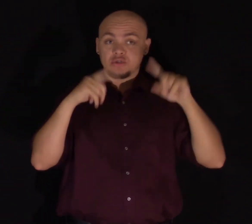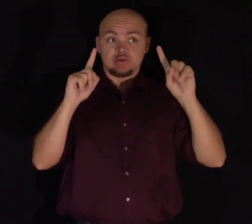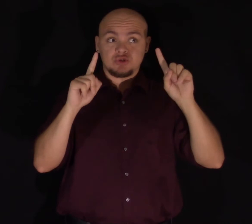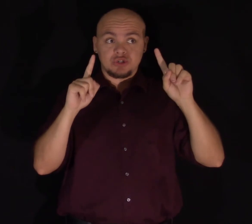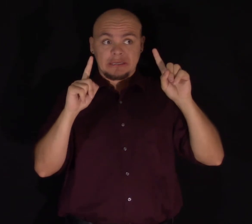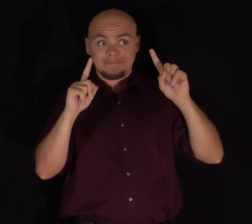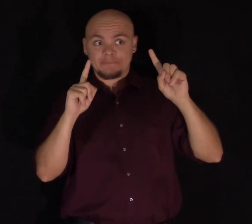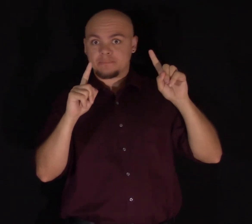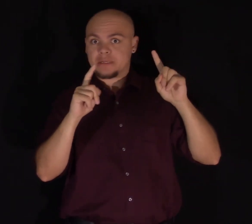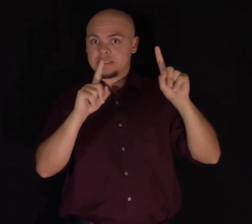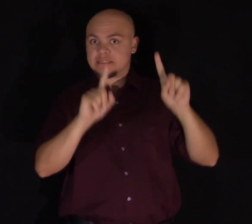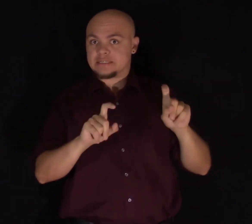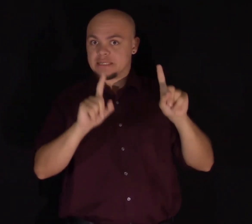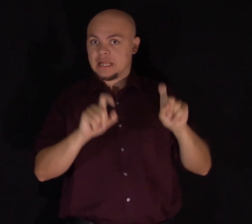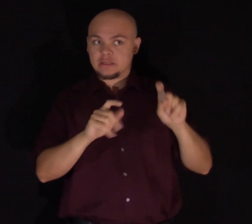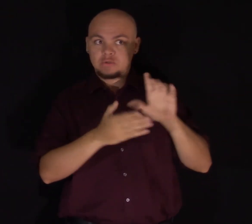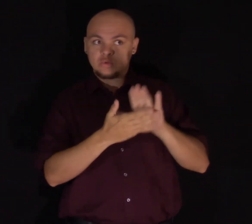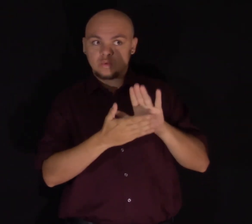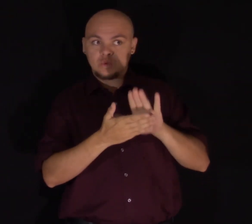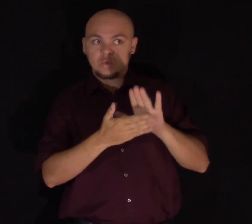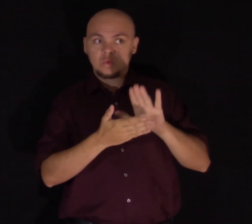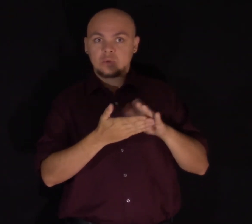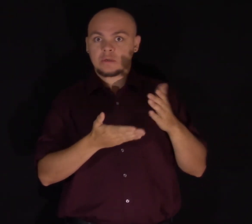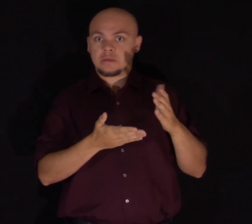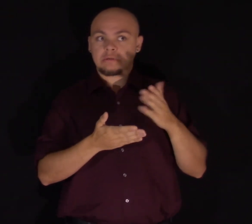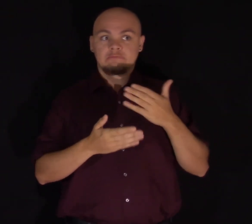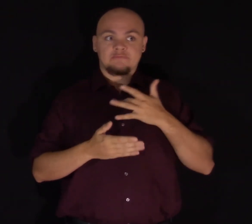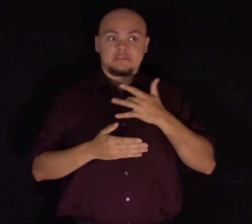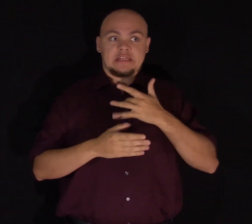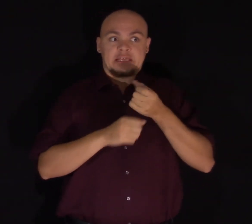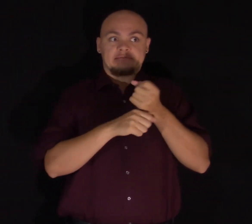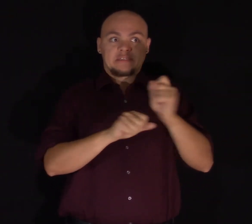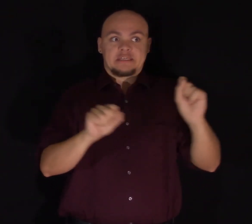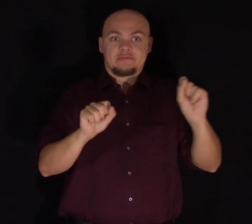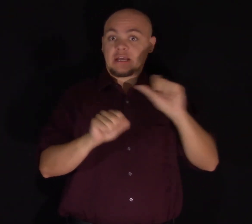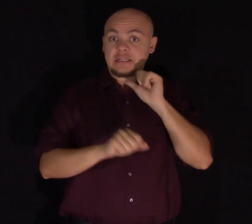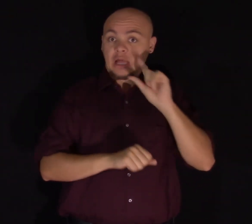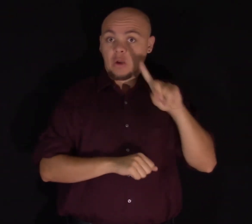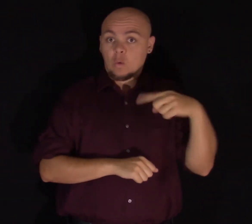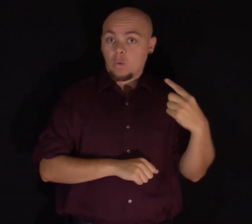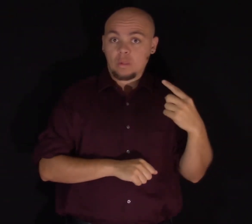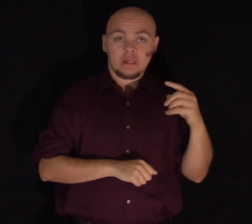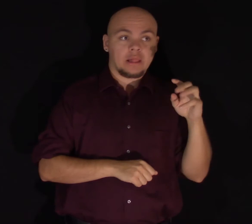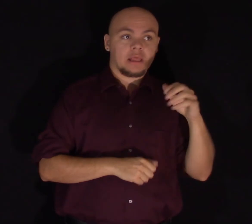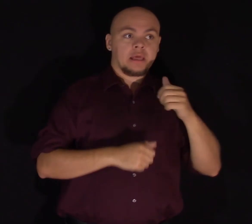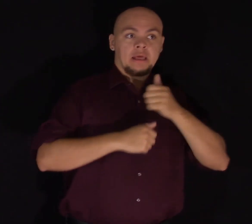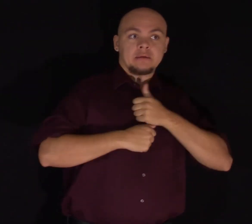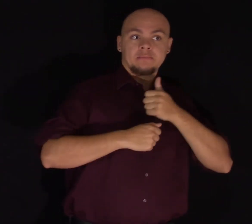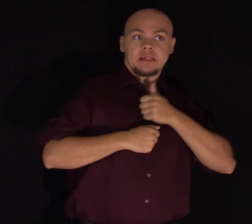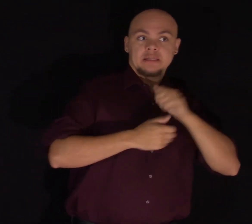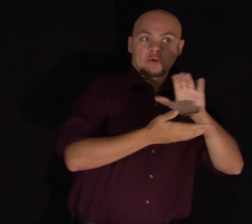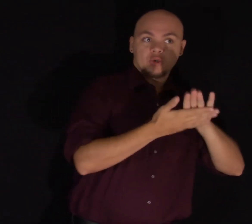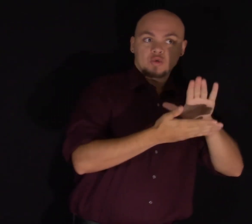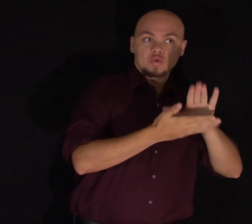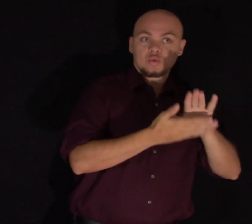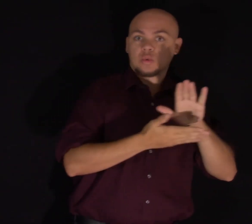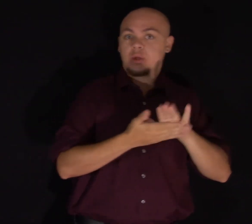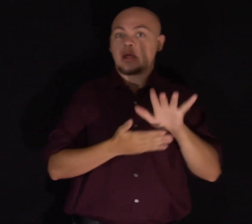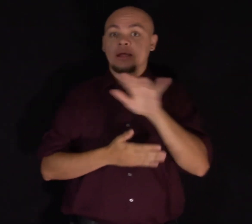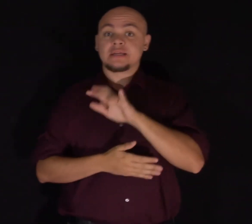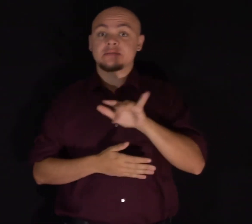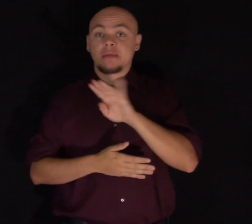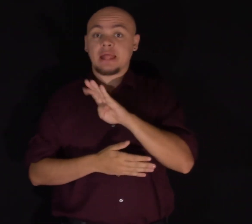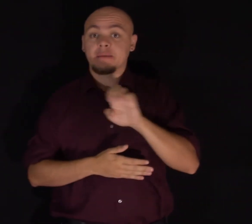even how safe kids felt when they were at school. So it's not just at West Point or the National Spelling Bee that grit matters,